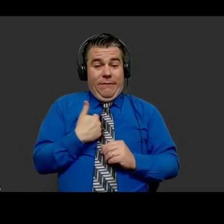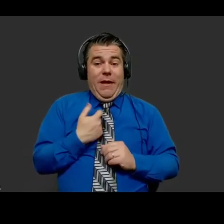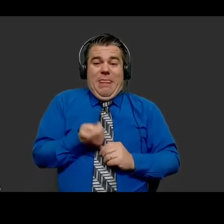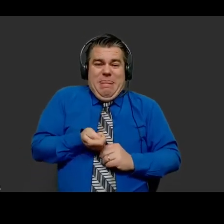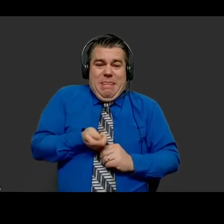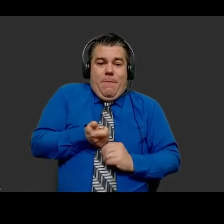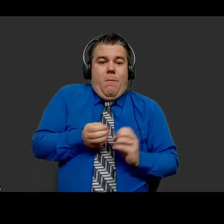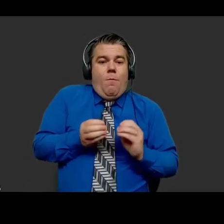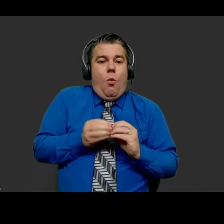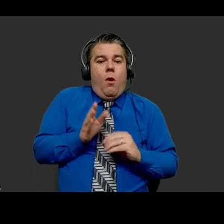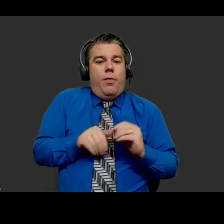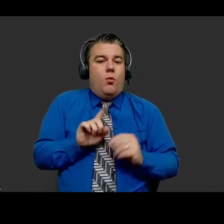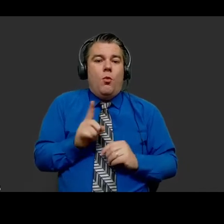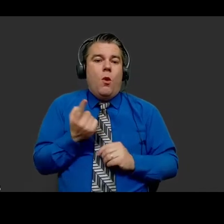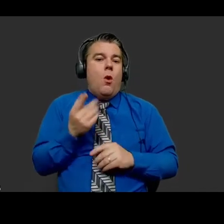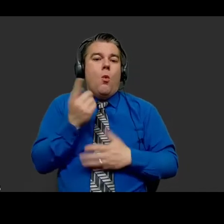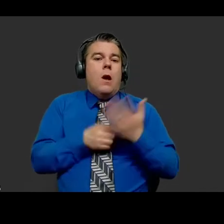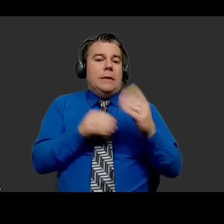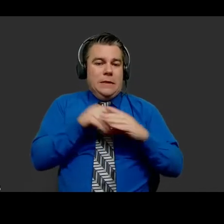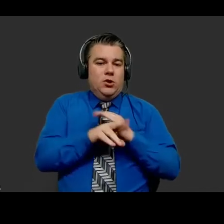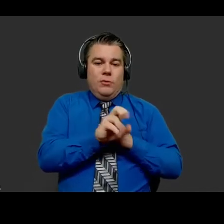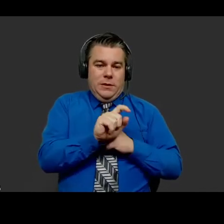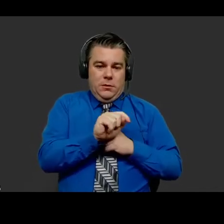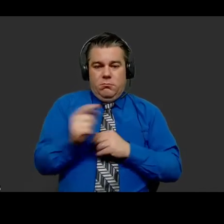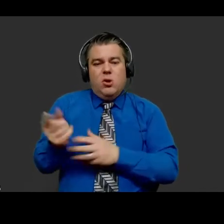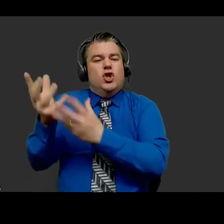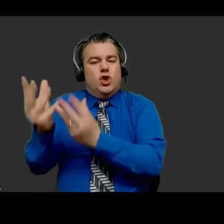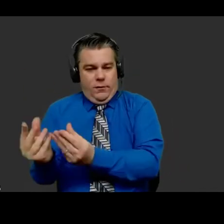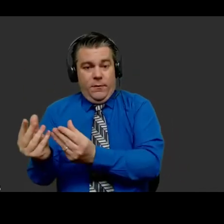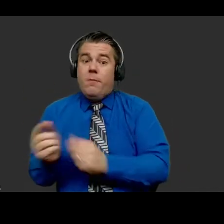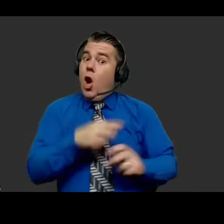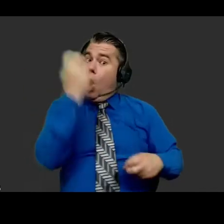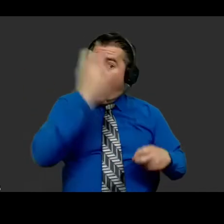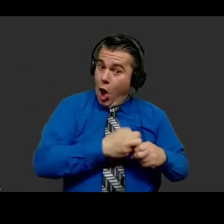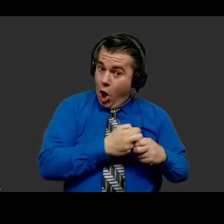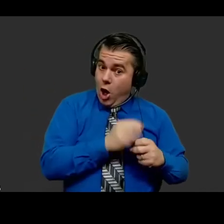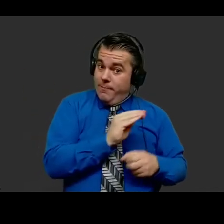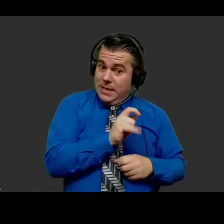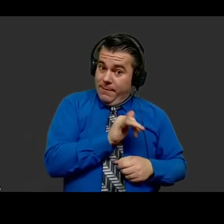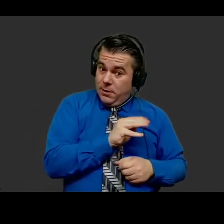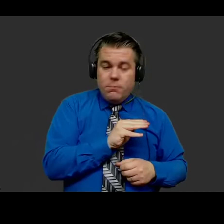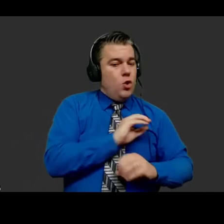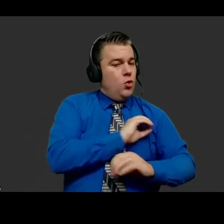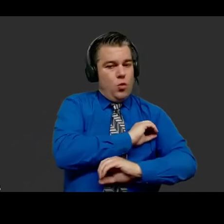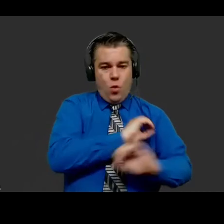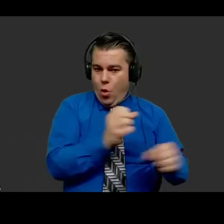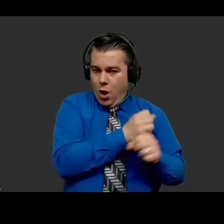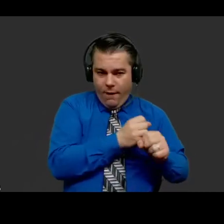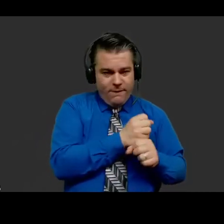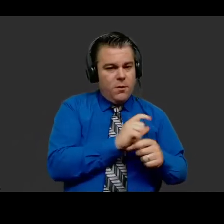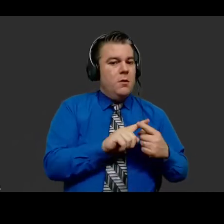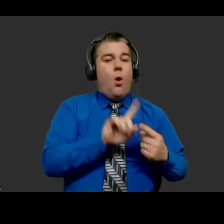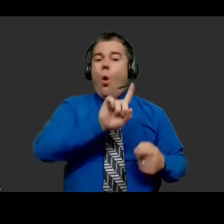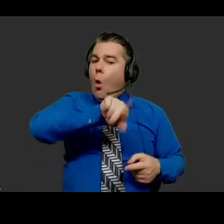what's in the reset. But then a hard metabolism reset, you are doing no coffee. You are just doing what's in